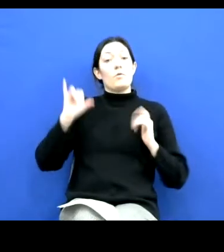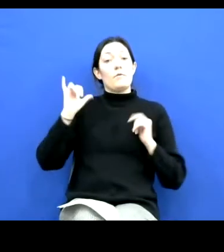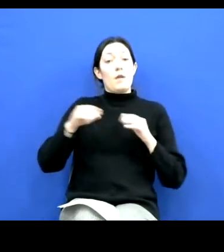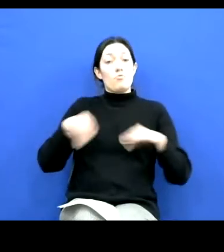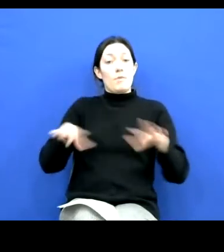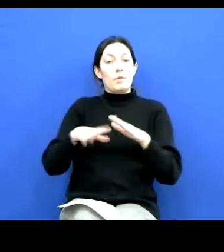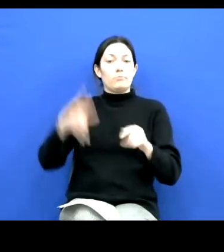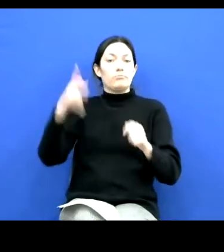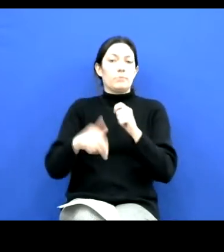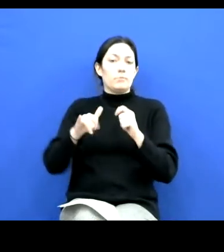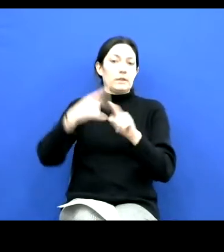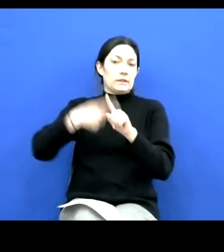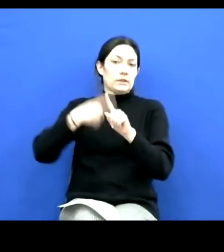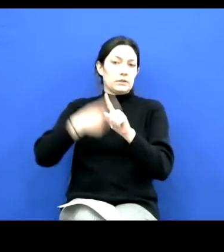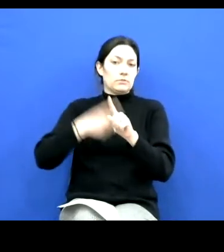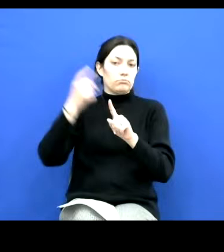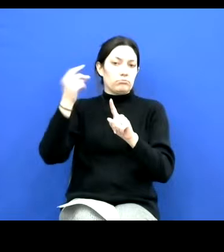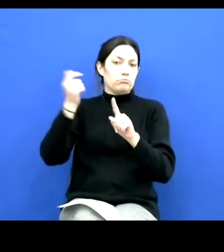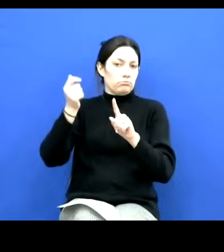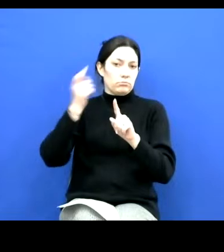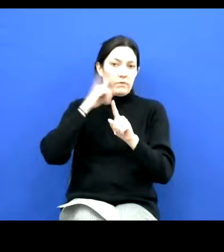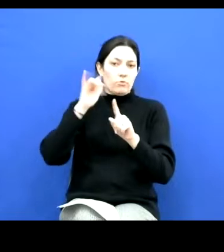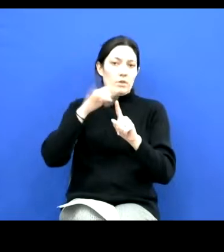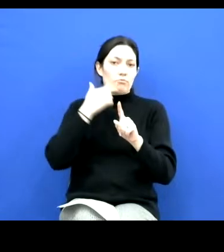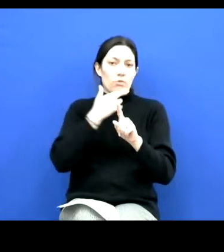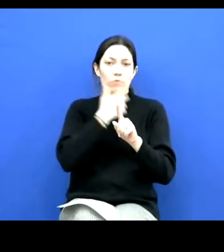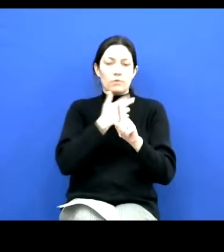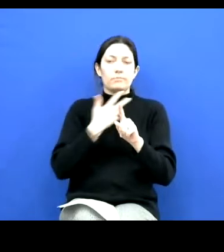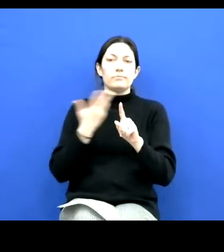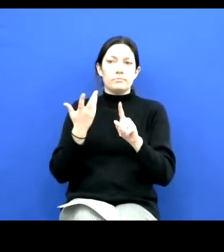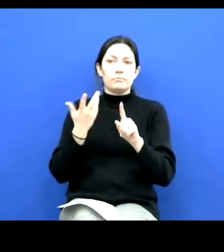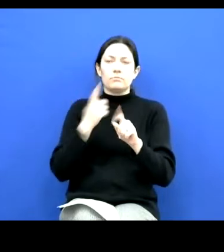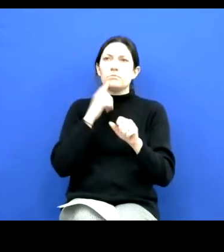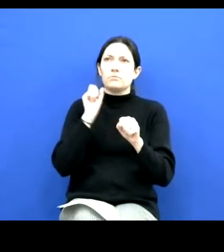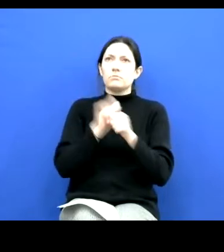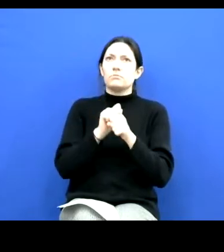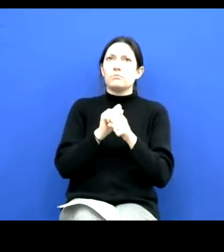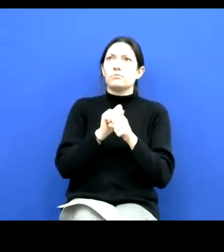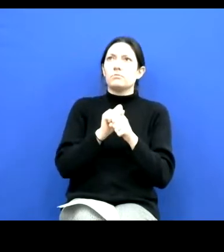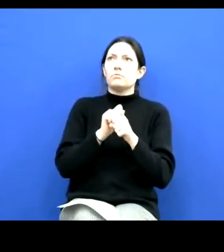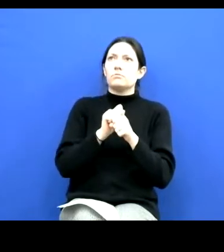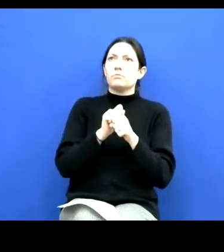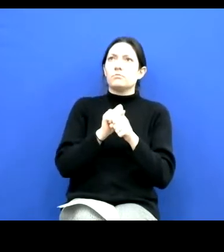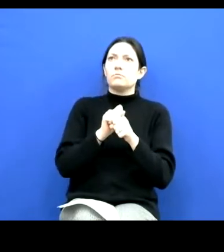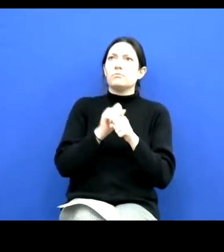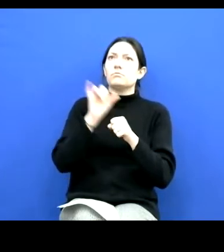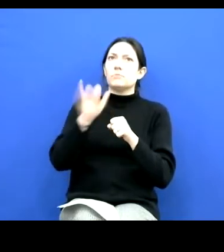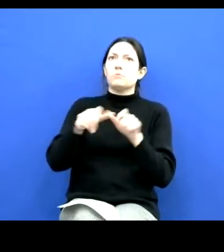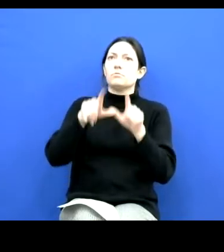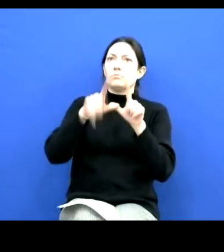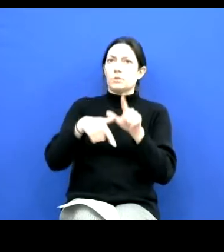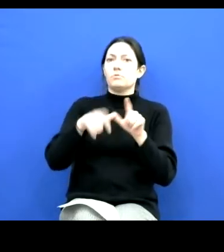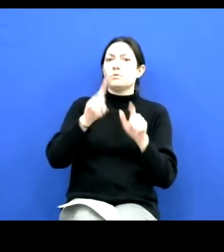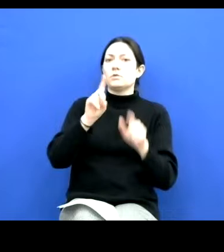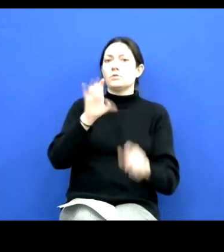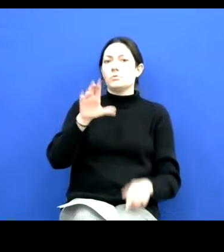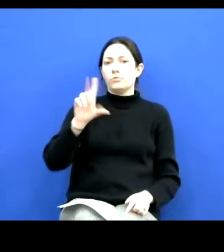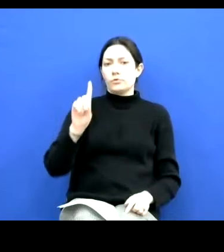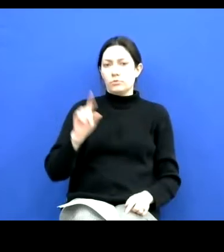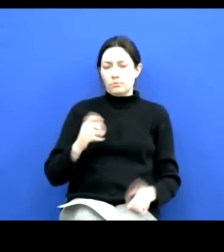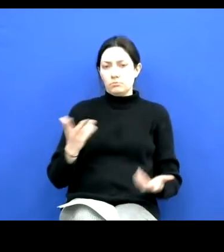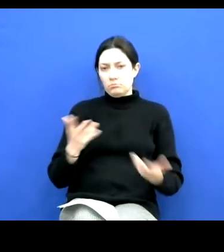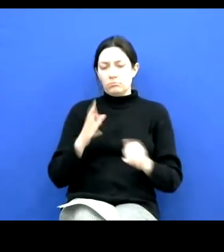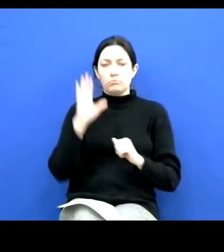terminated the lease for the restaurant. It was actually terminating as of December 31st.